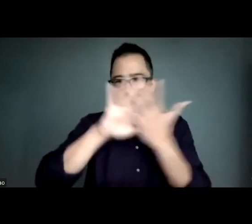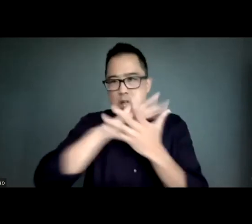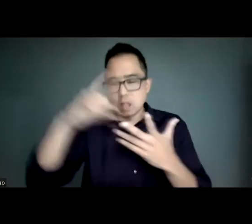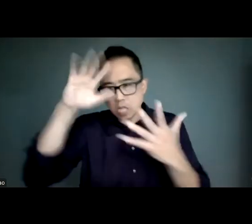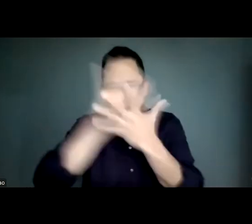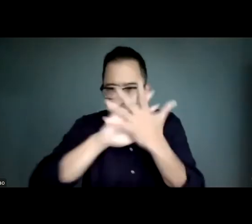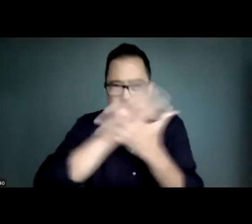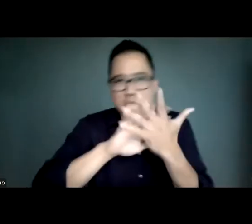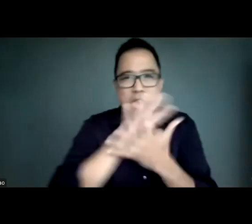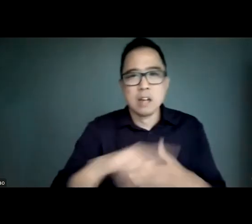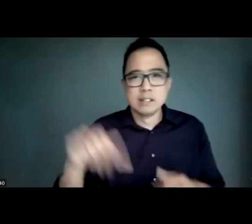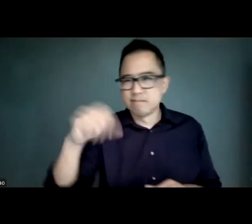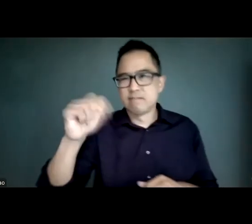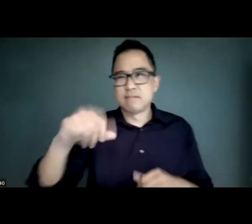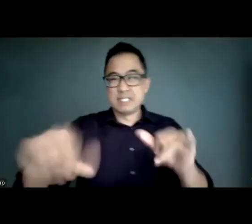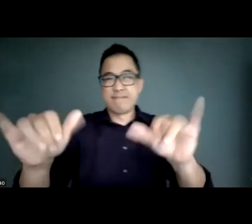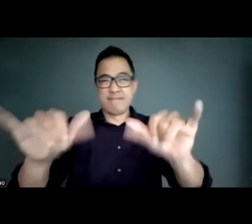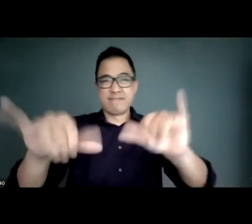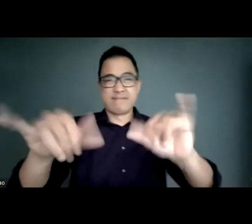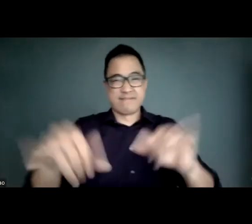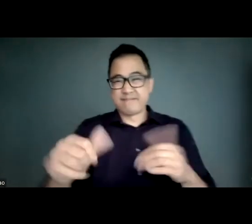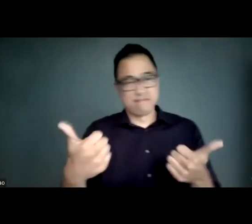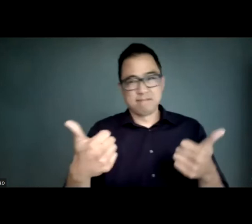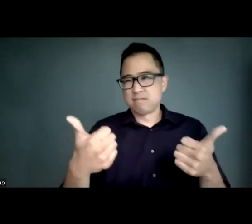Long-term effects, mental fog.